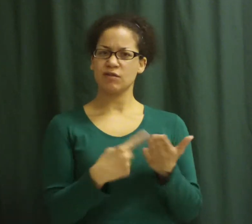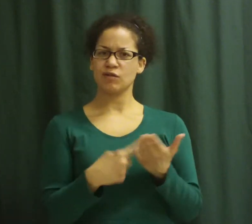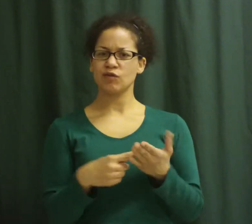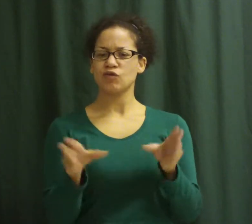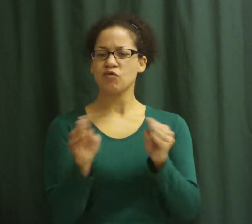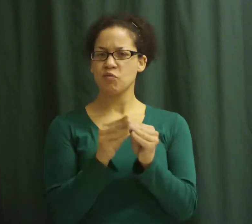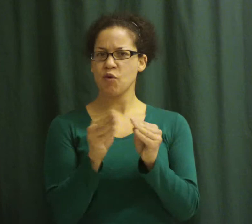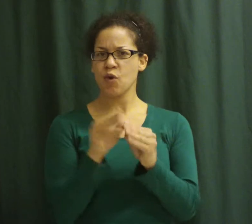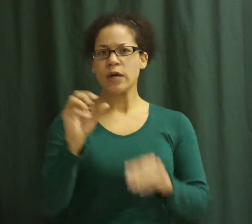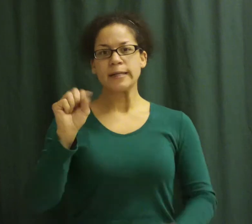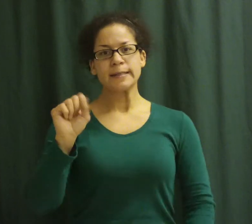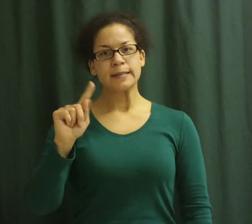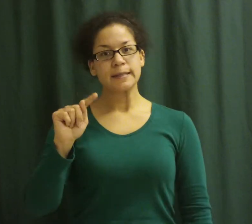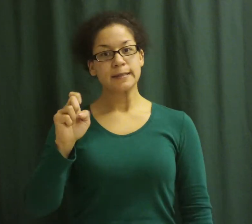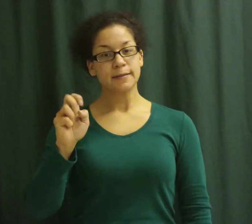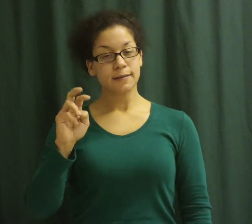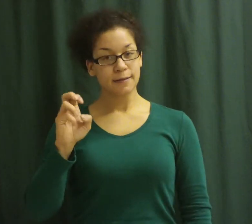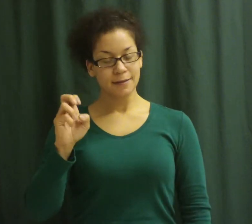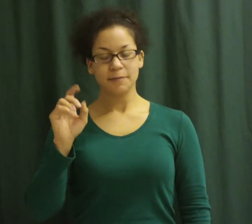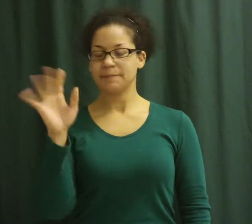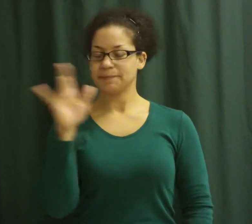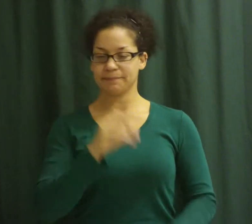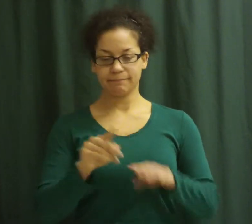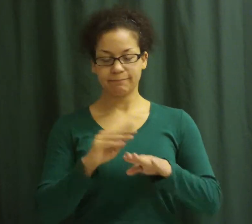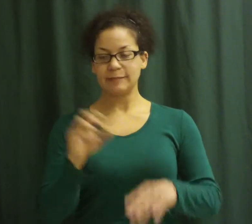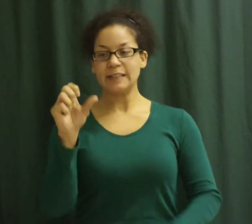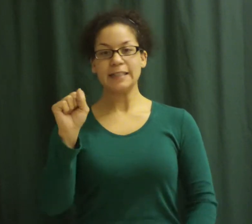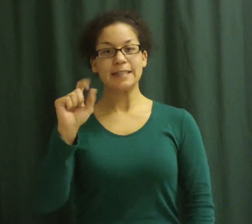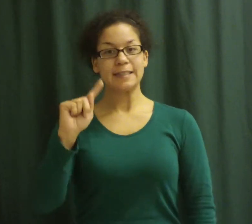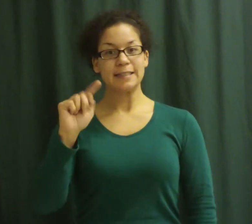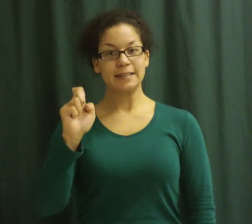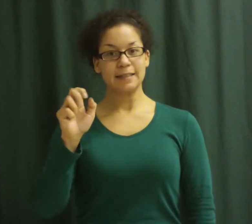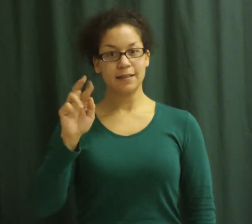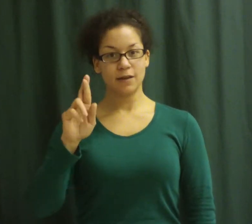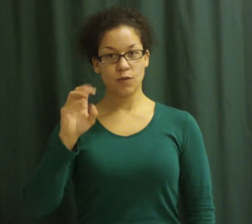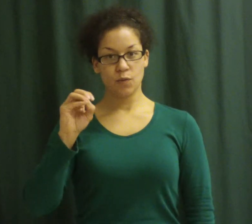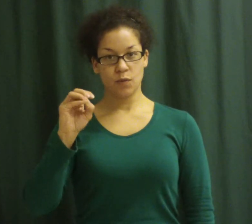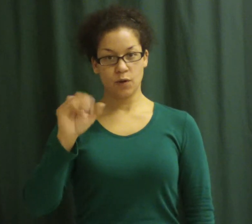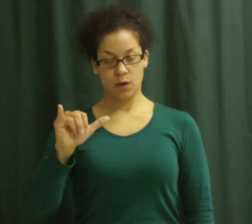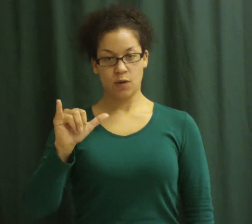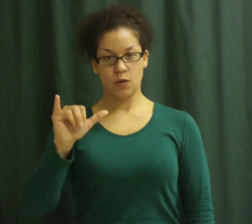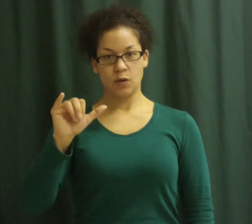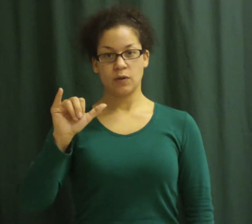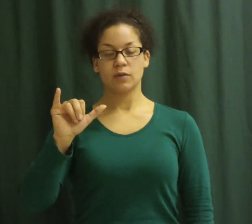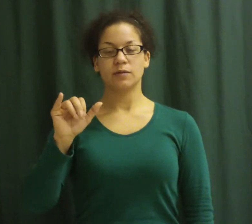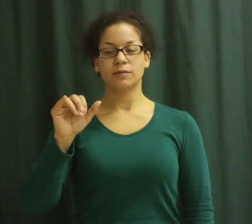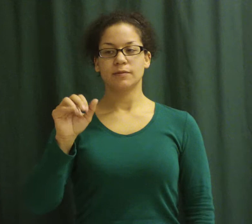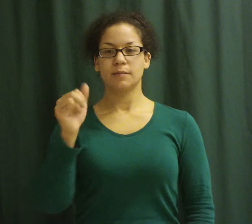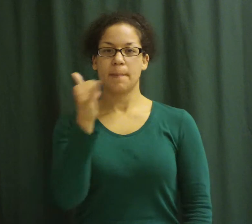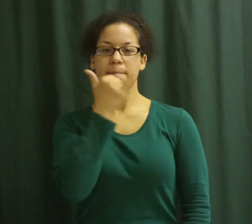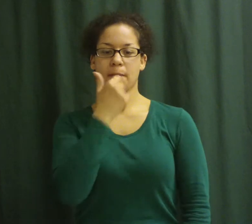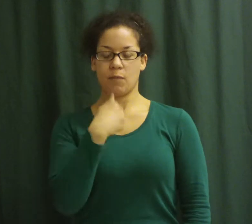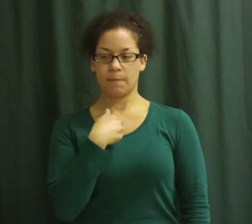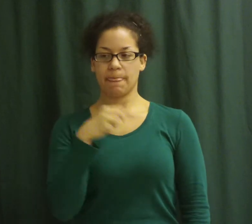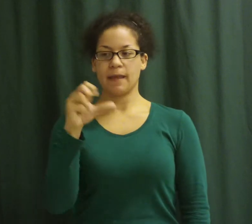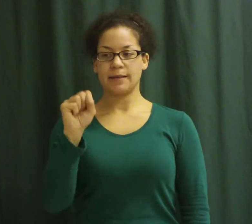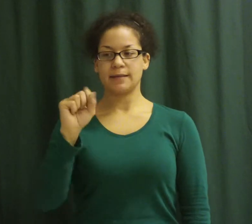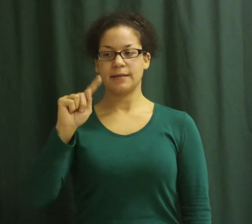To understand different examples of stereotypes, you should first define what